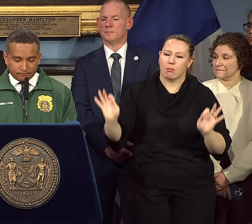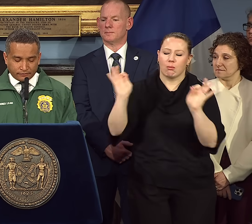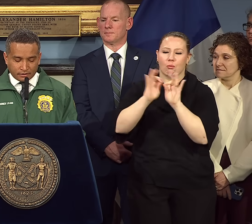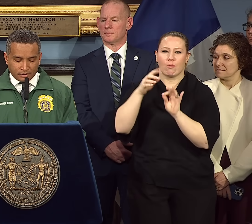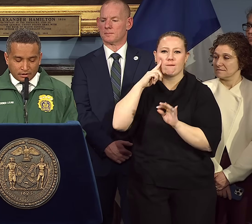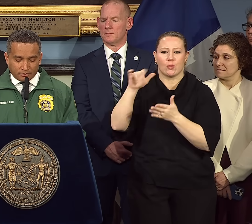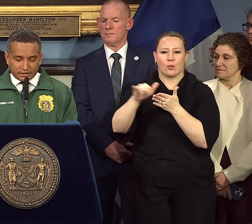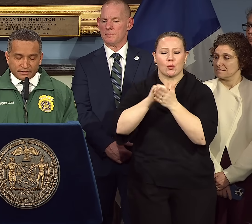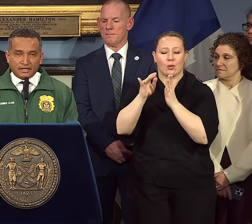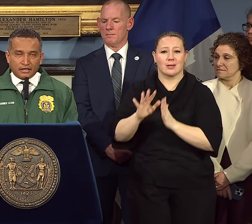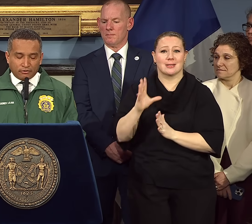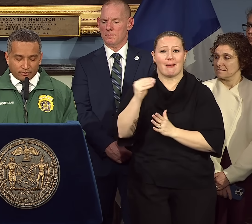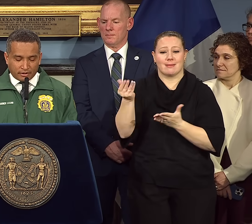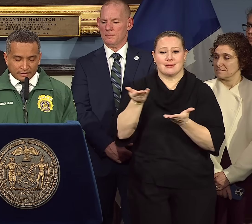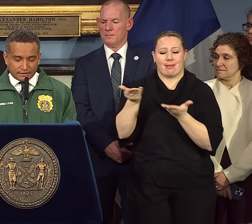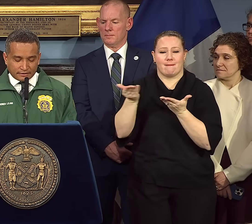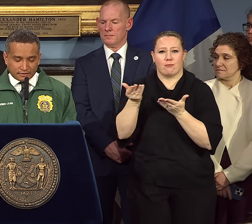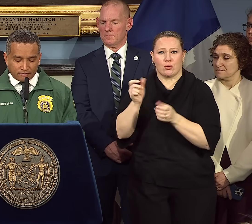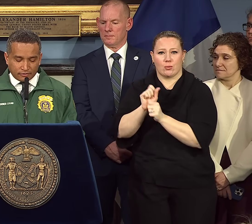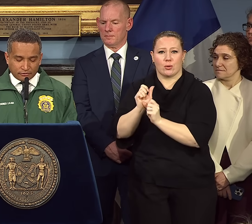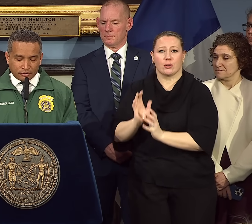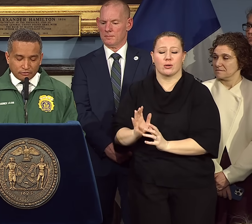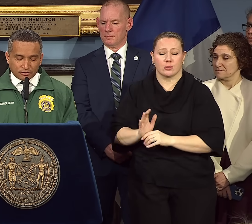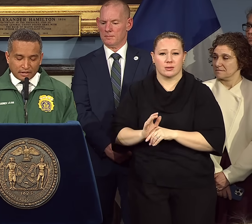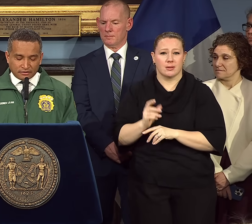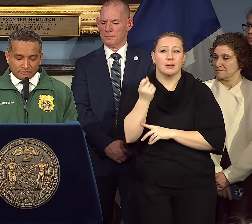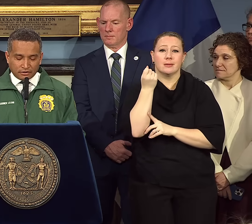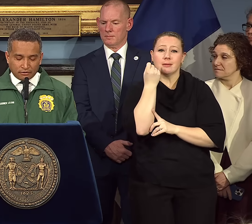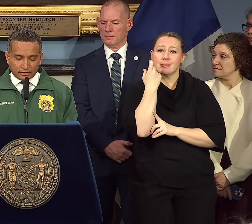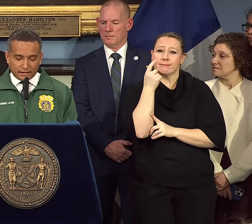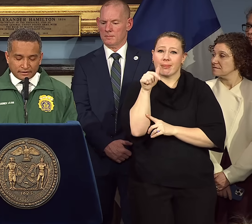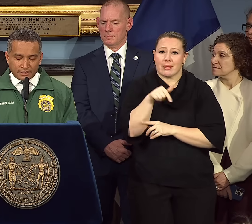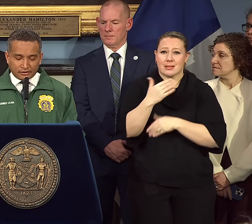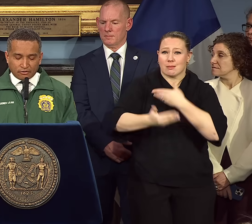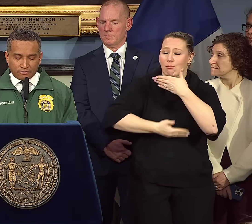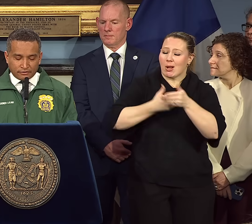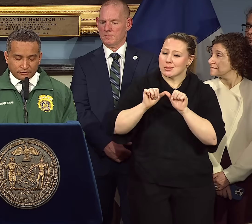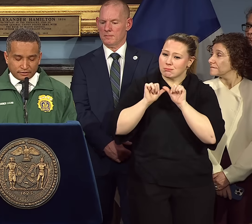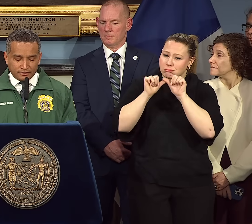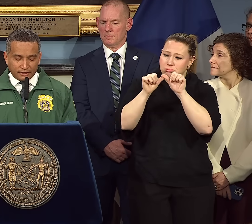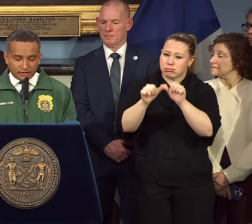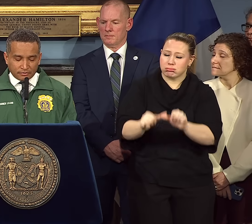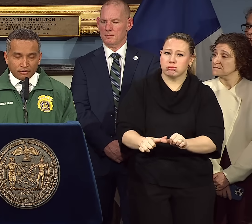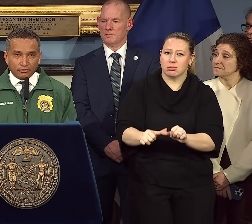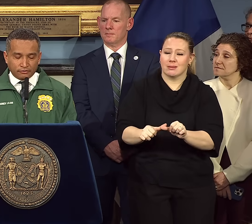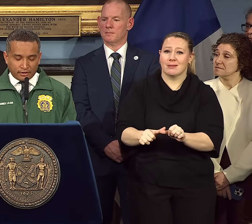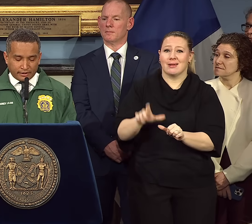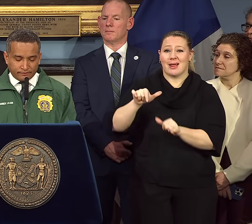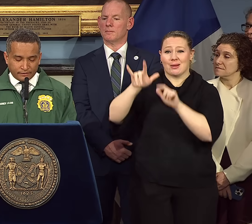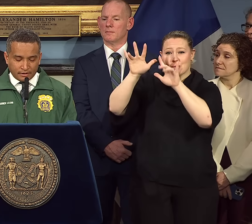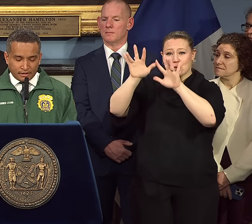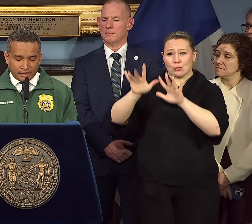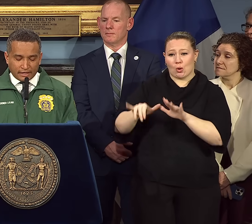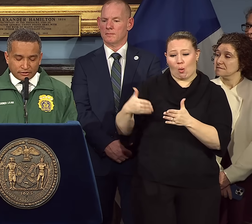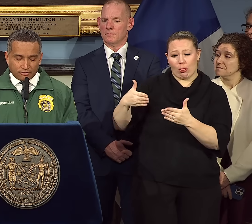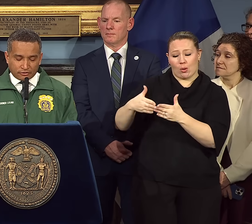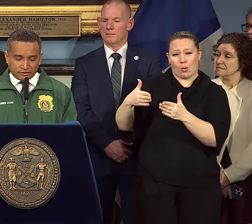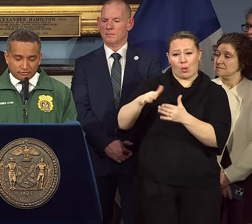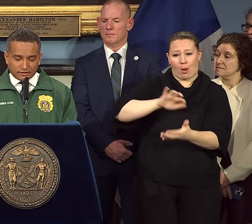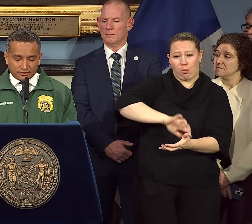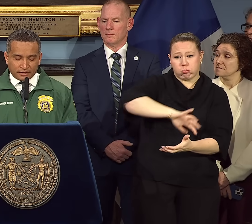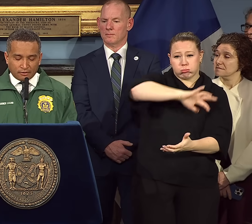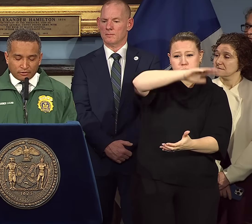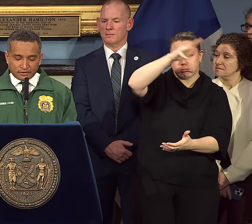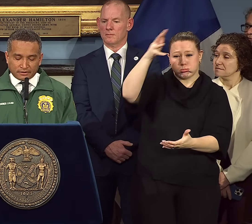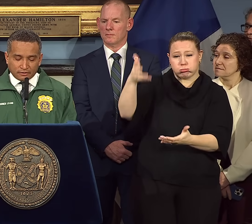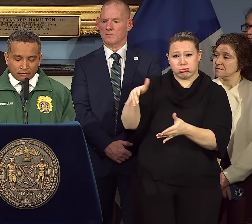field. But this is an ongoing process. Those huge mounds of snow can't stay at the corners. They need to be hauled away. And as New Yorkers